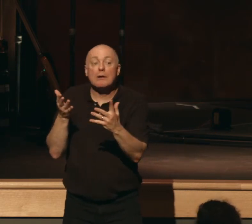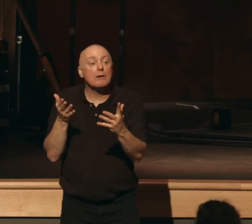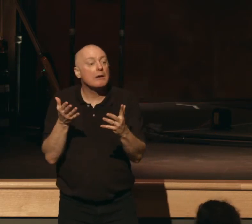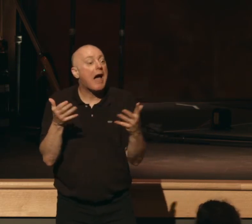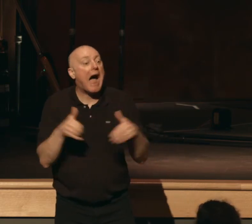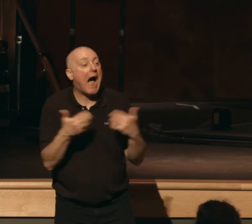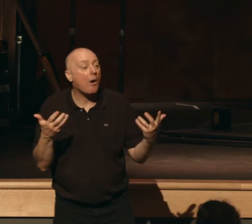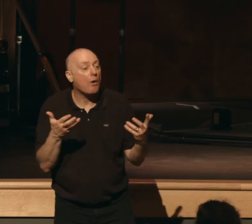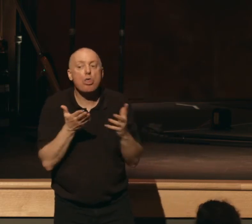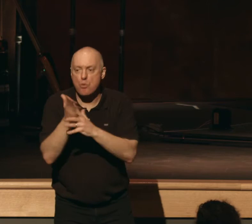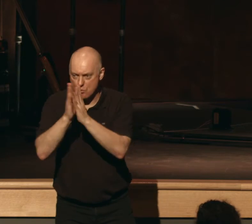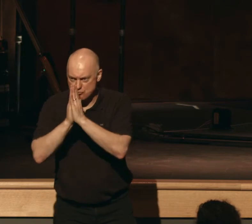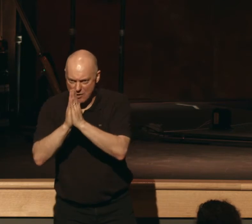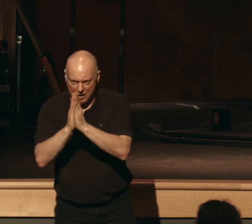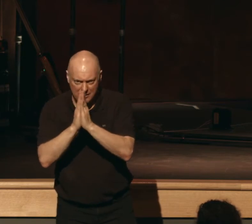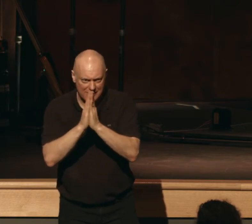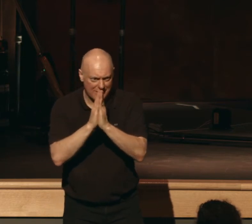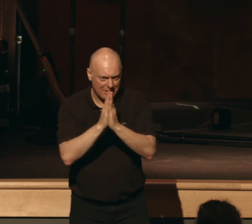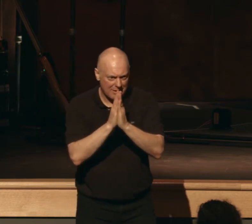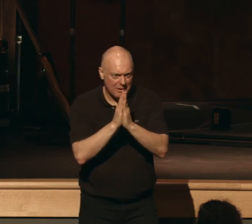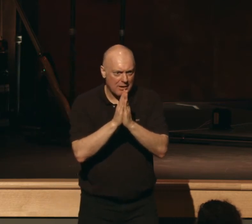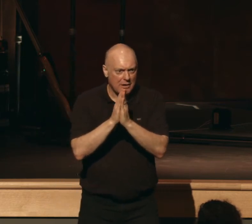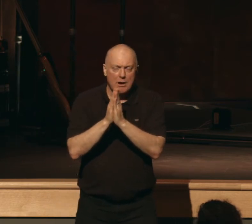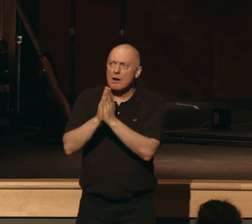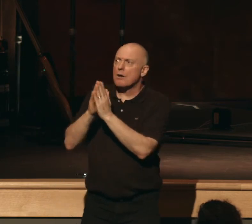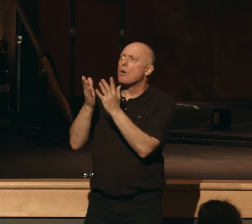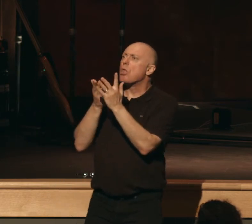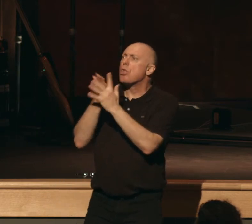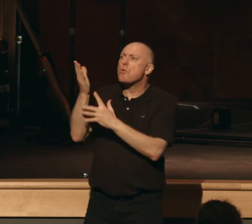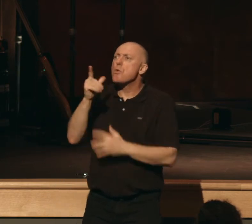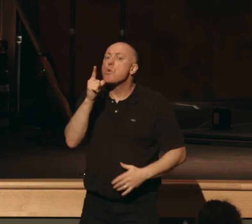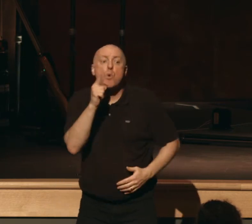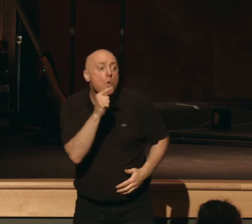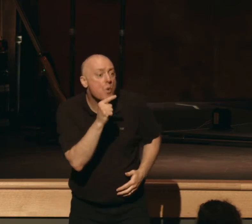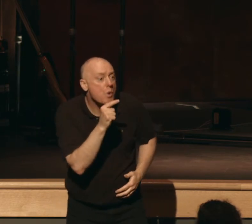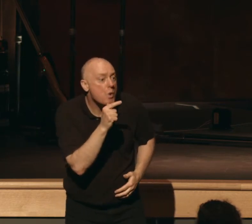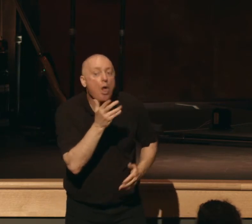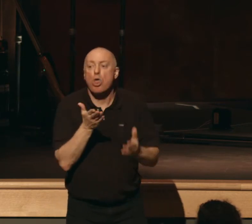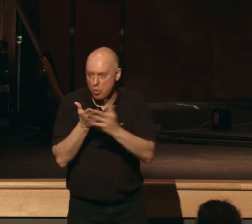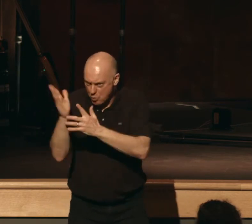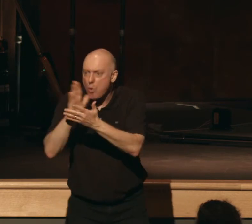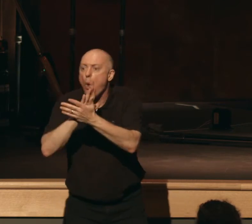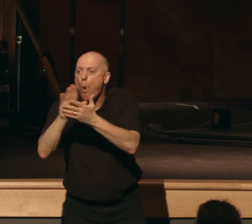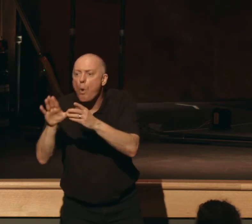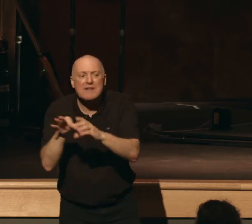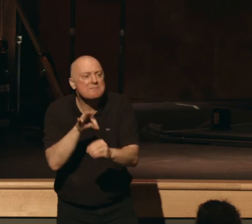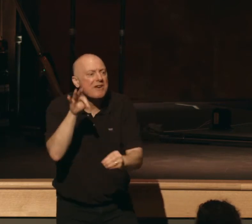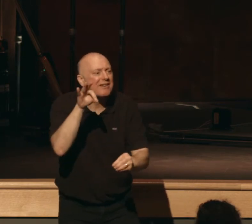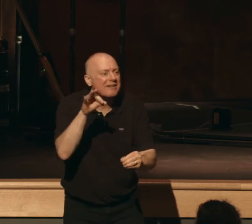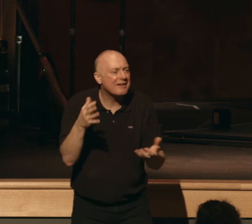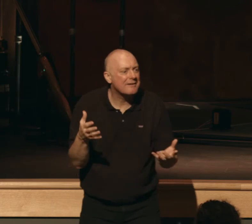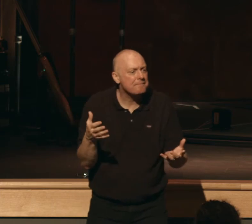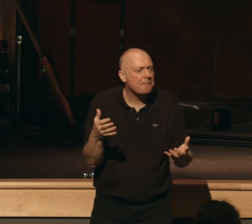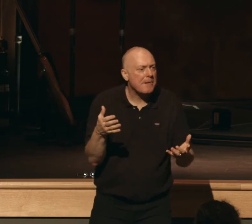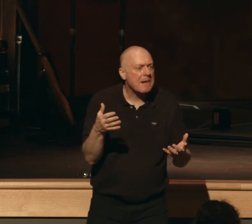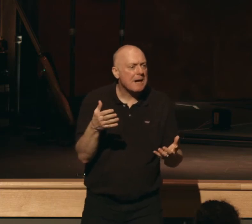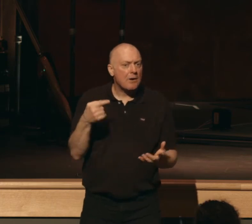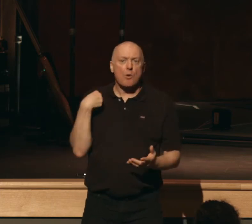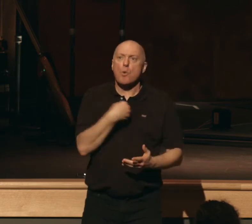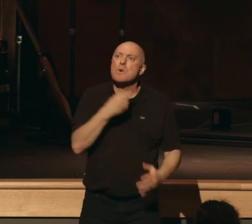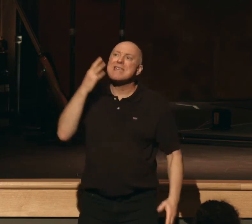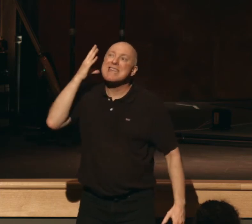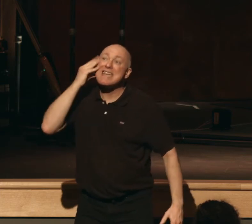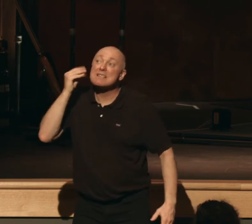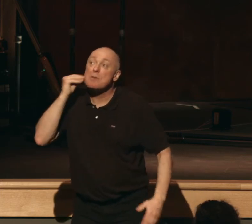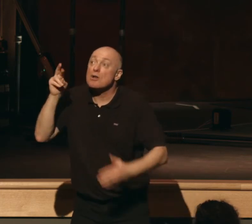is prayer. Through the source of power, who is the Holy Spirit, so that we